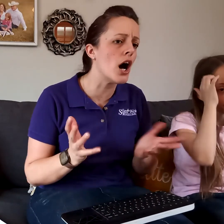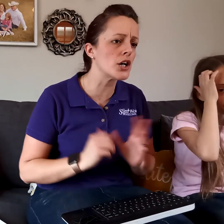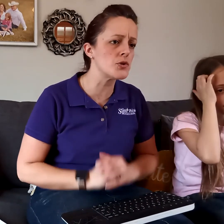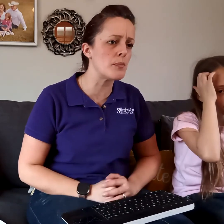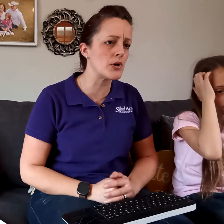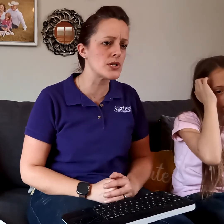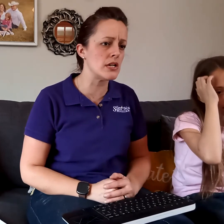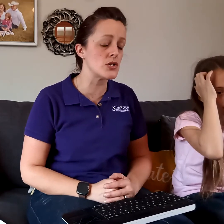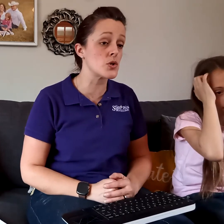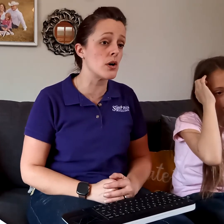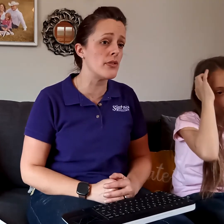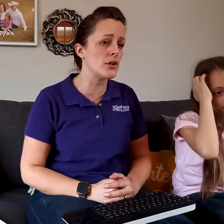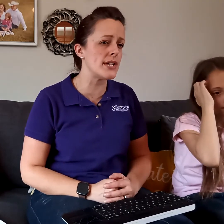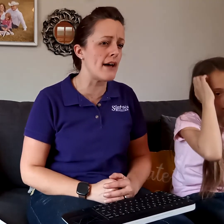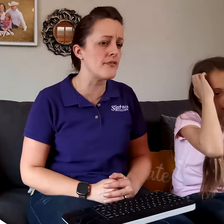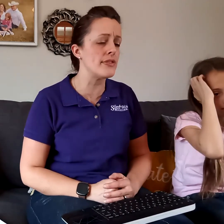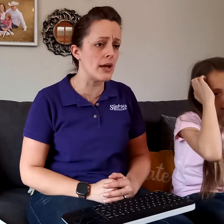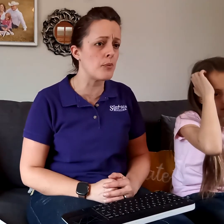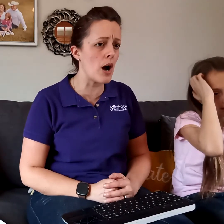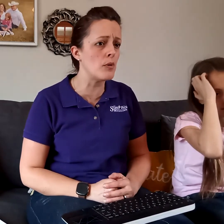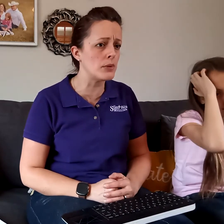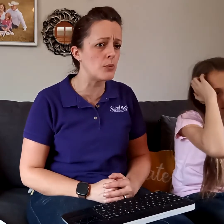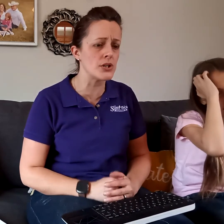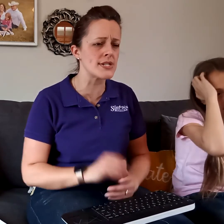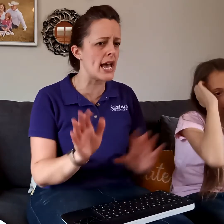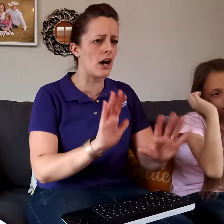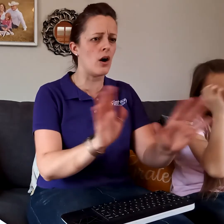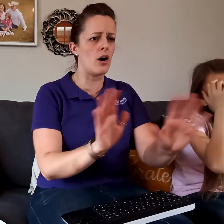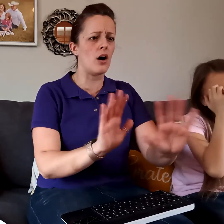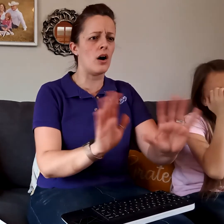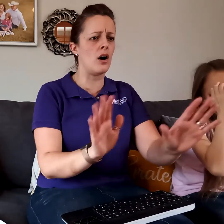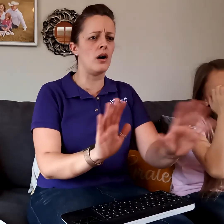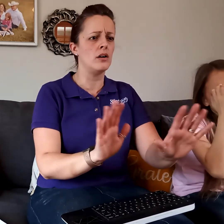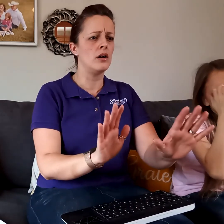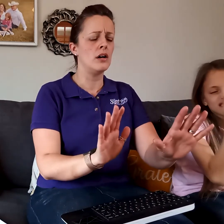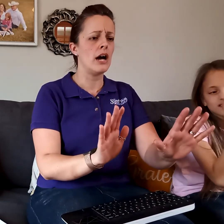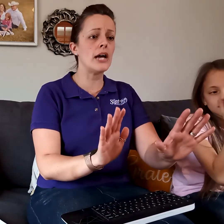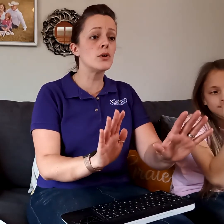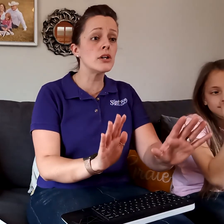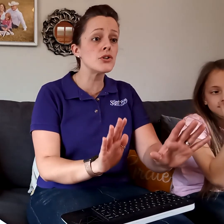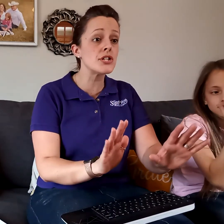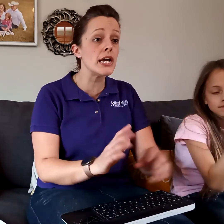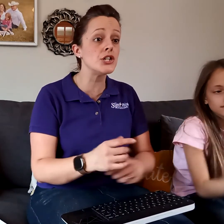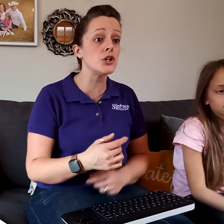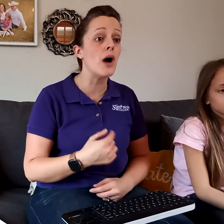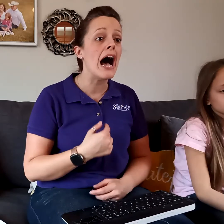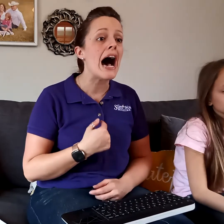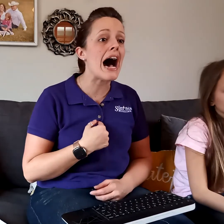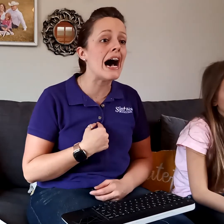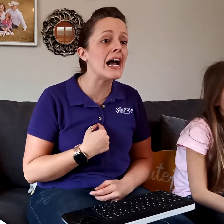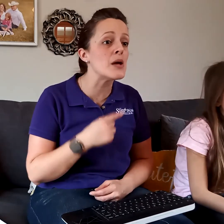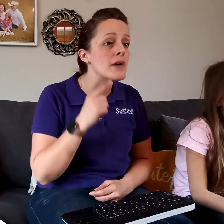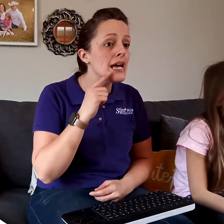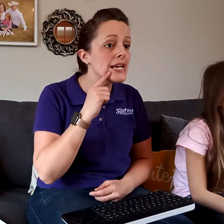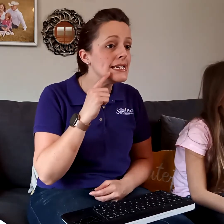to a person in the store and they're deaf, they probably will say, I don't understand you. I'm